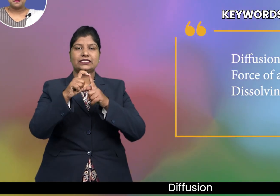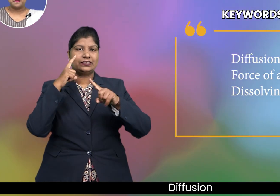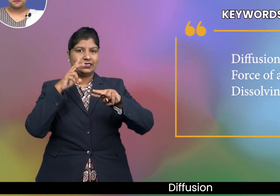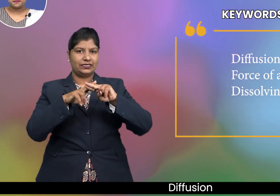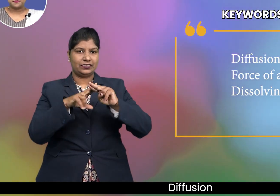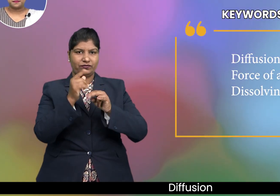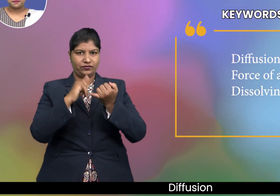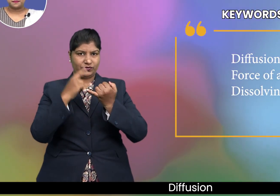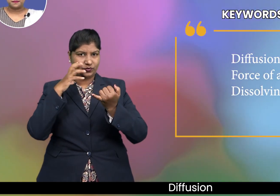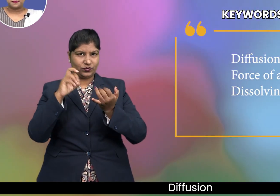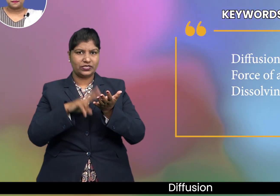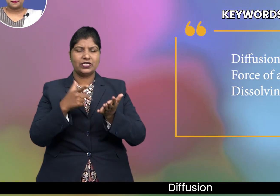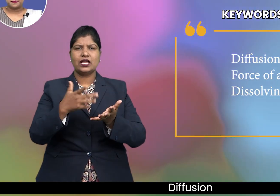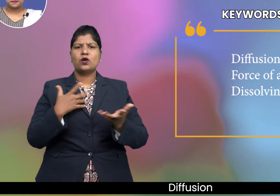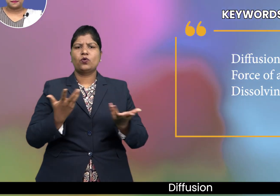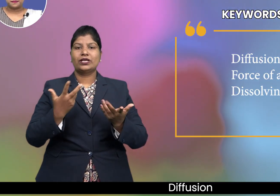diffusion,